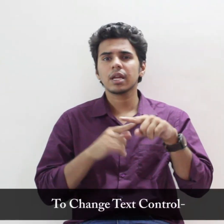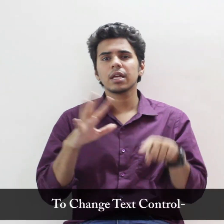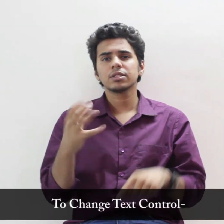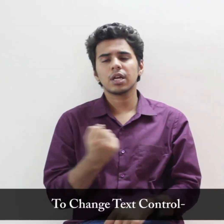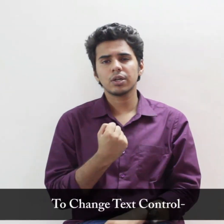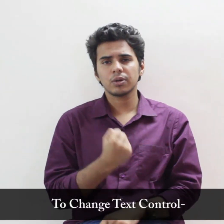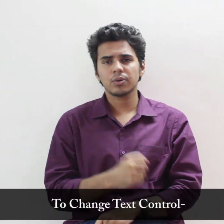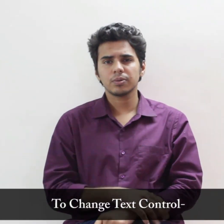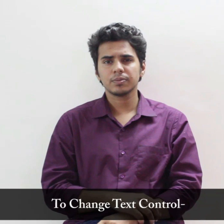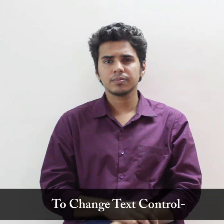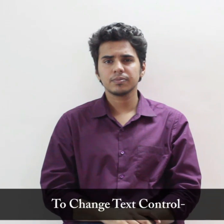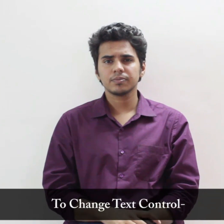To change text control,